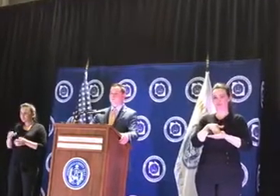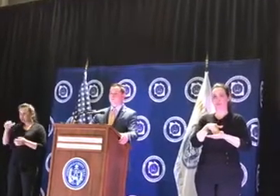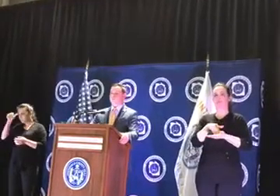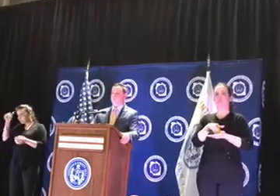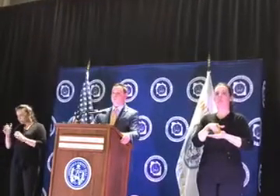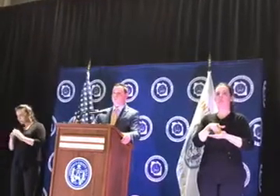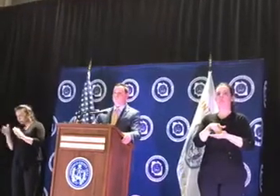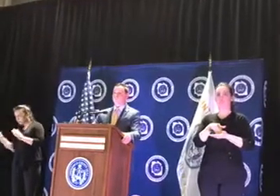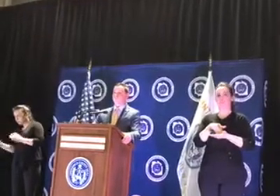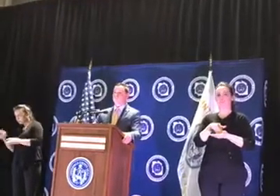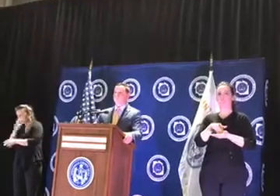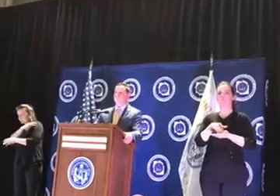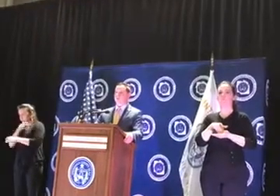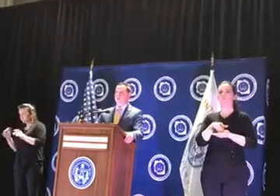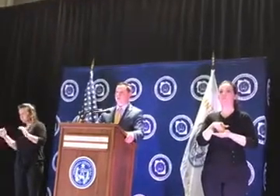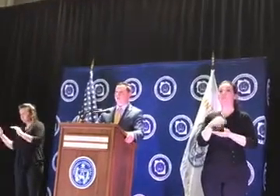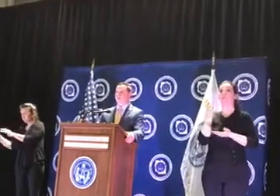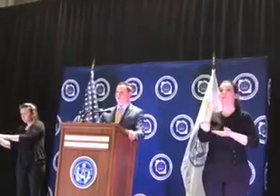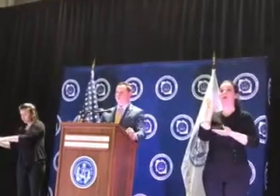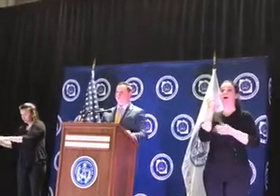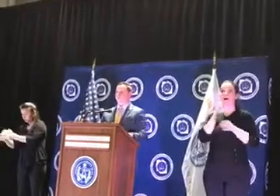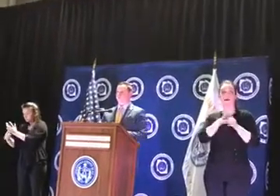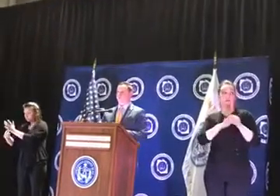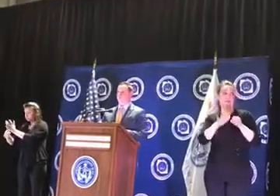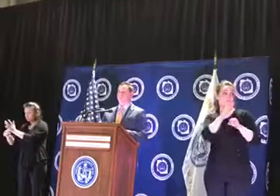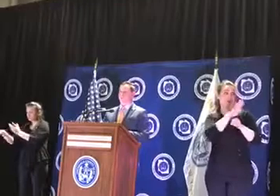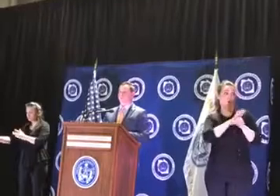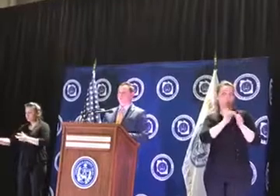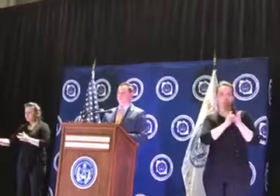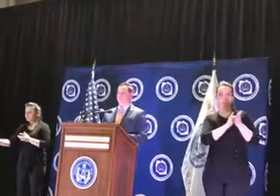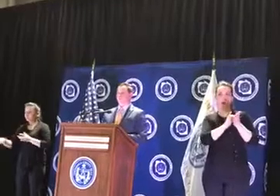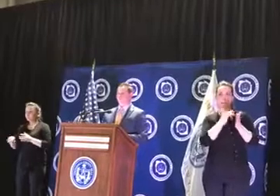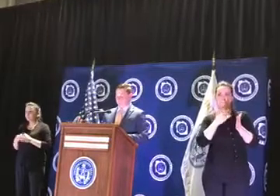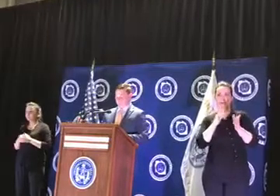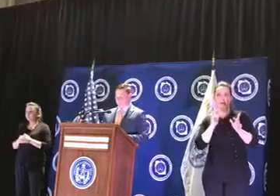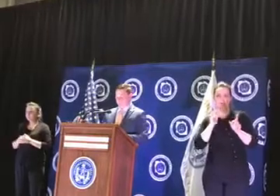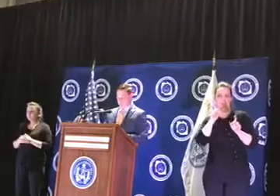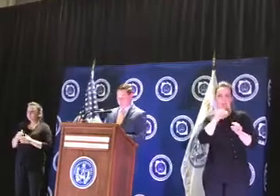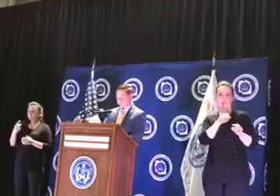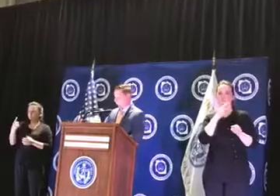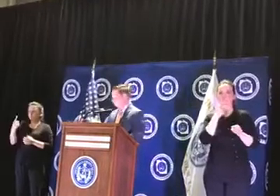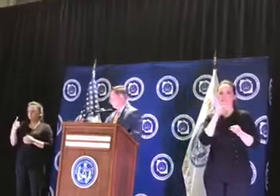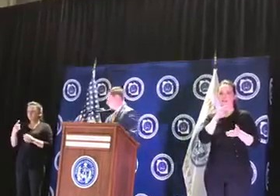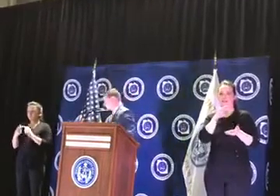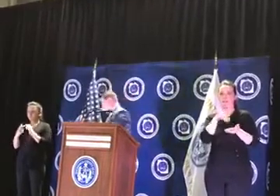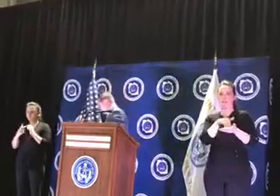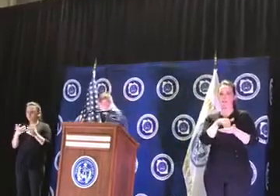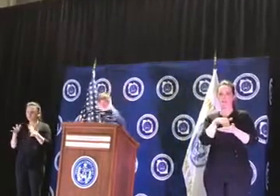Okay, one more question. We good? Thank you.